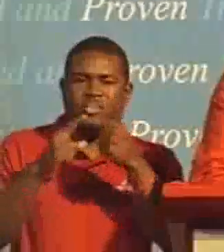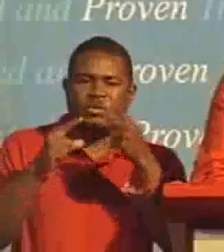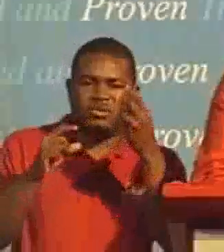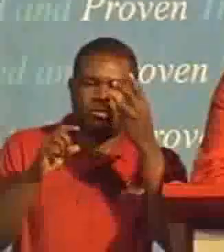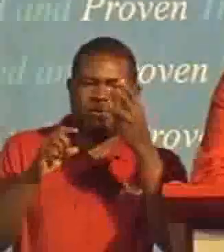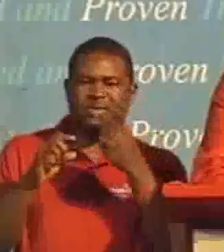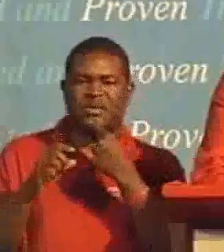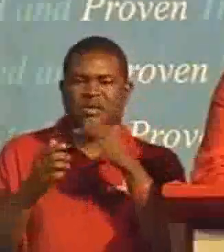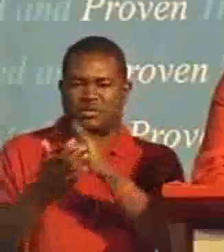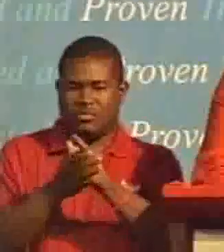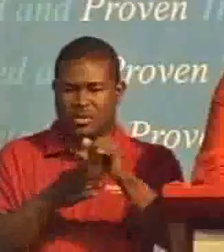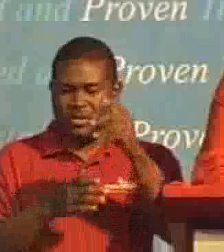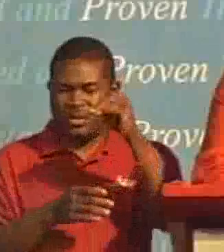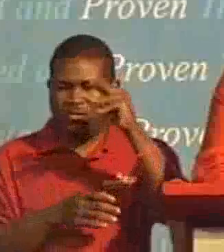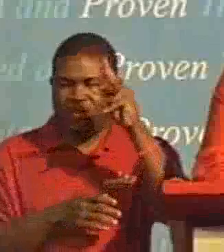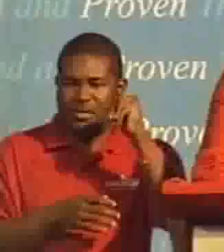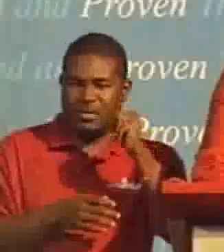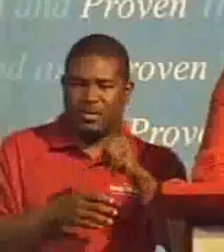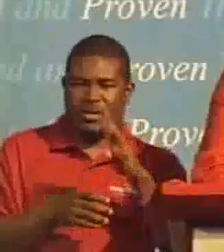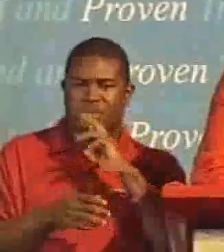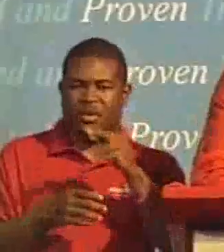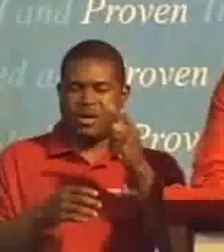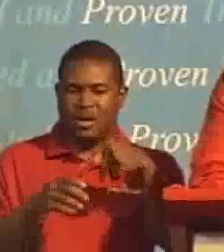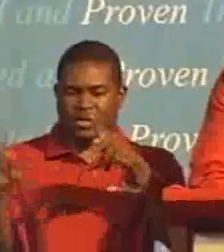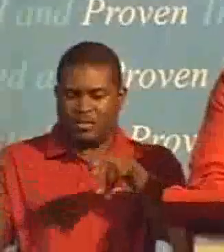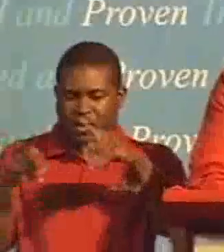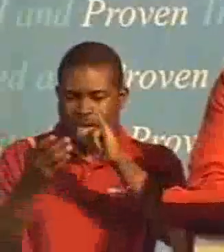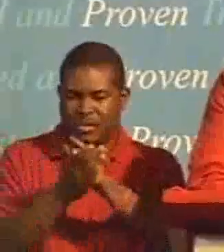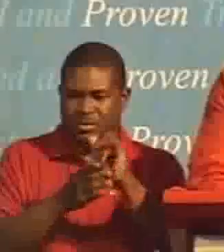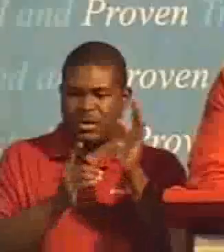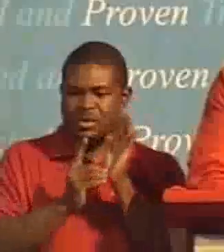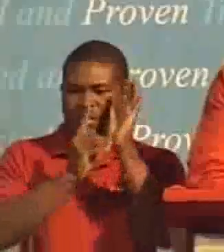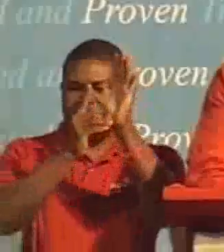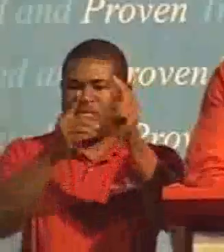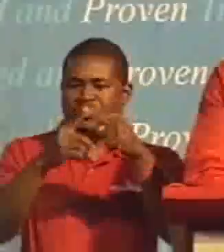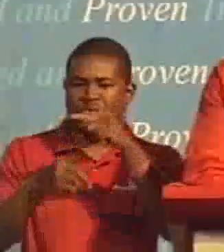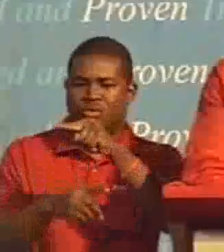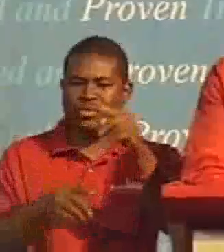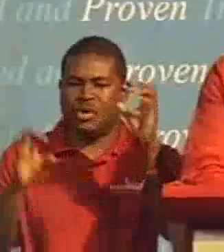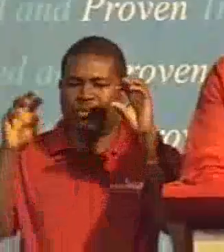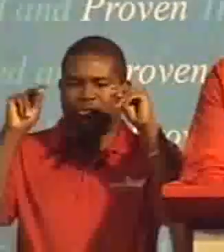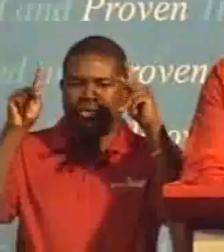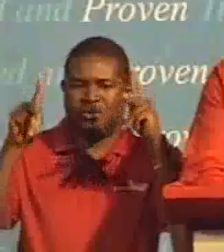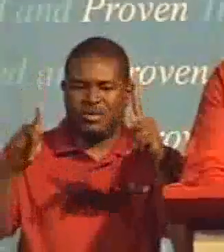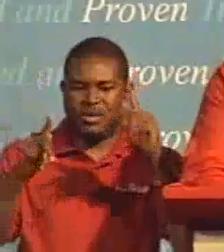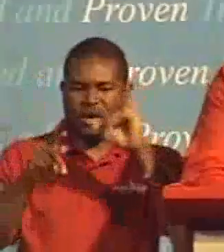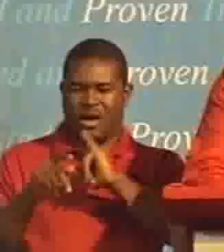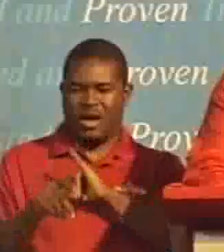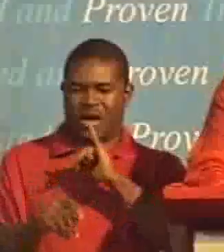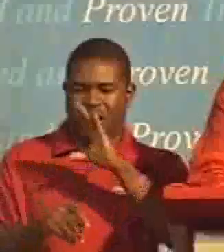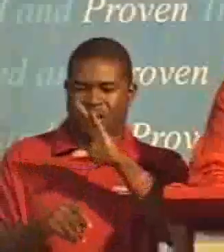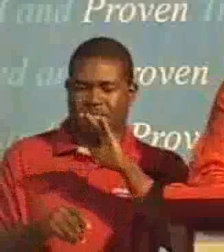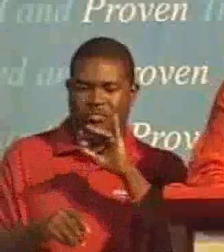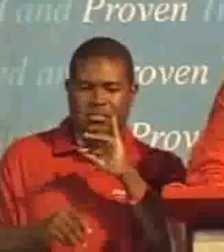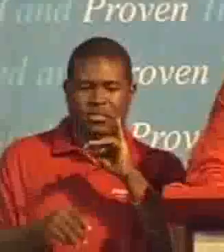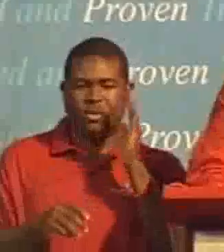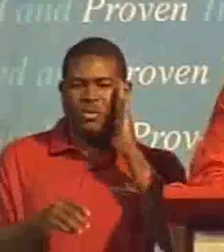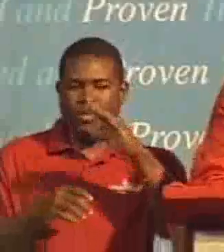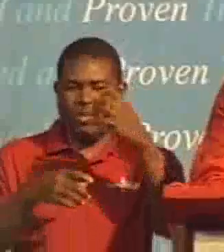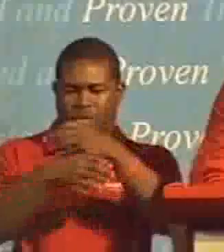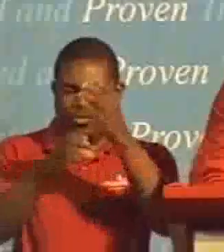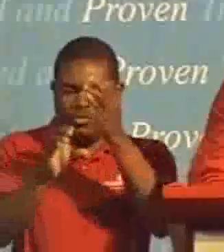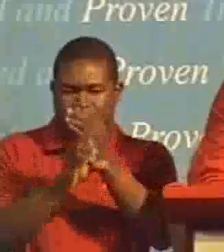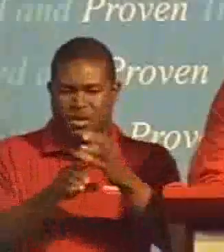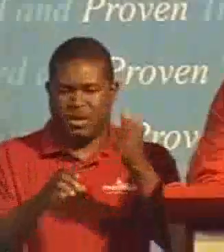are the party that delivers for you opportunities. And we will create an opportunity society to help you to make